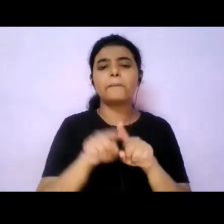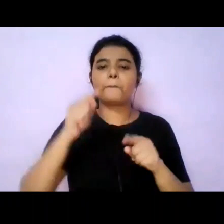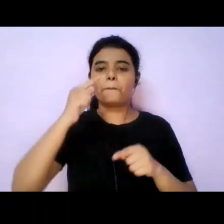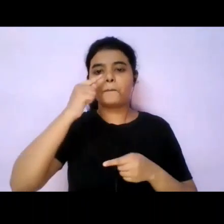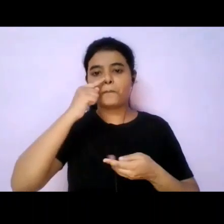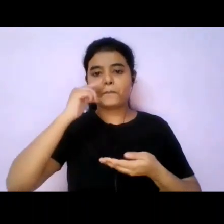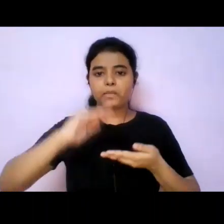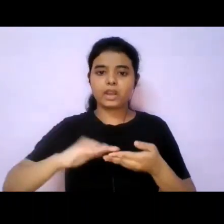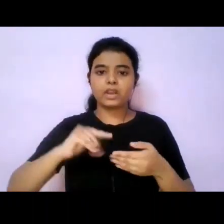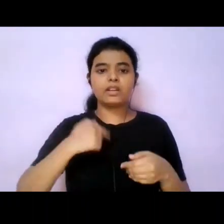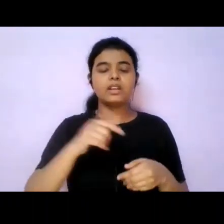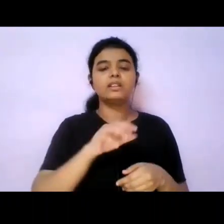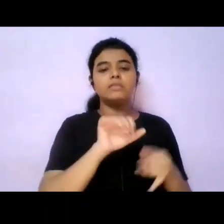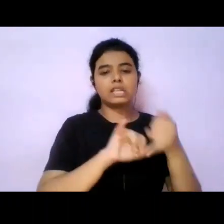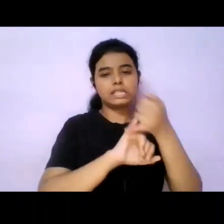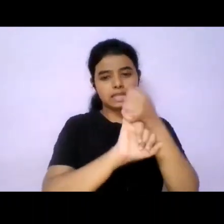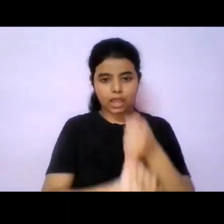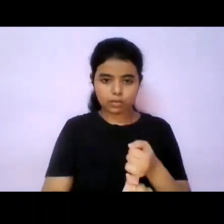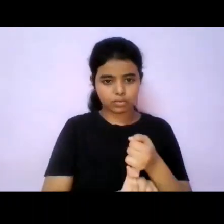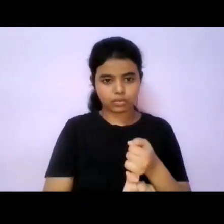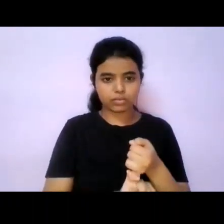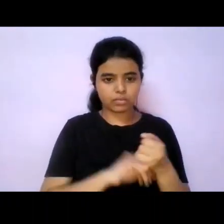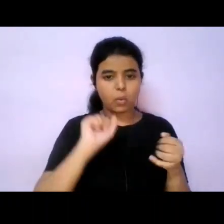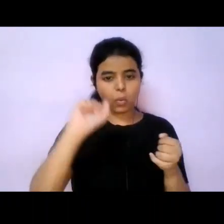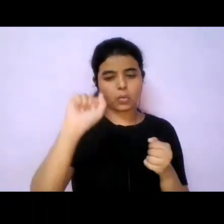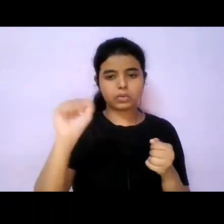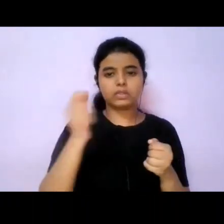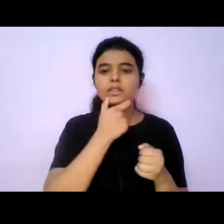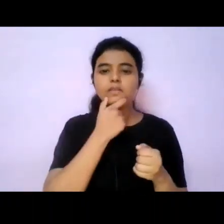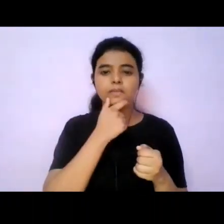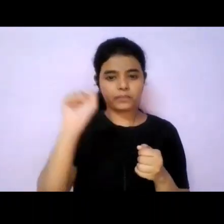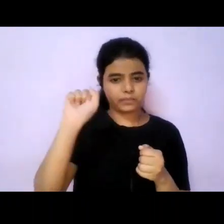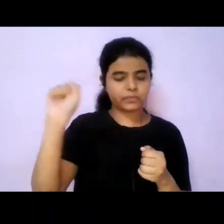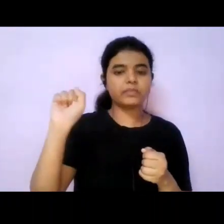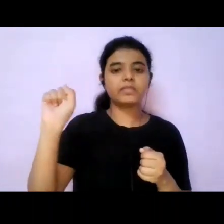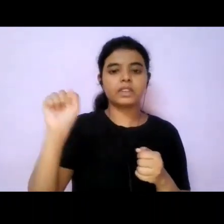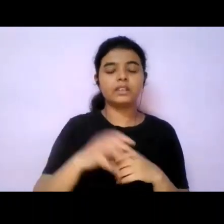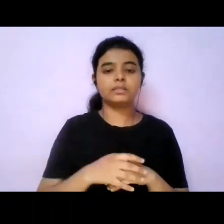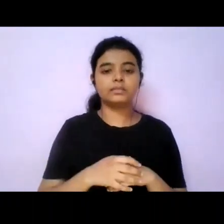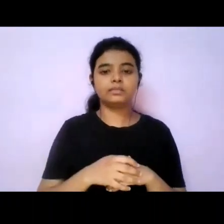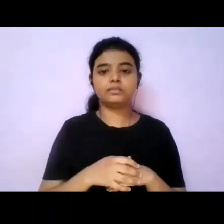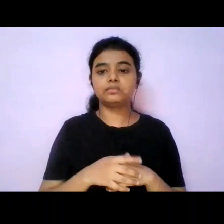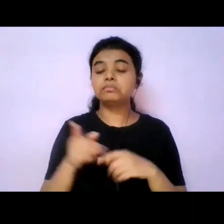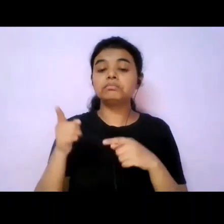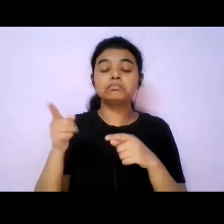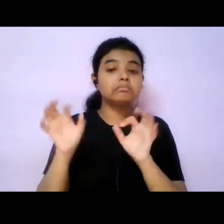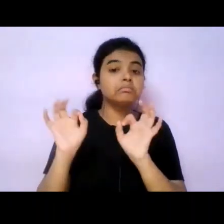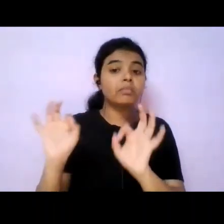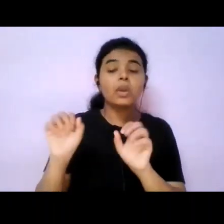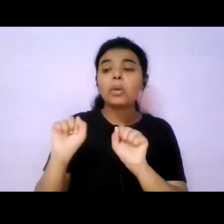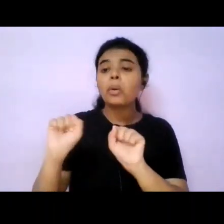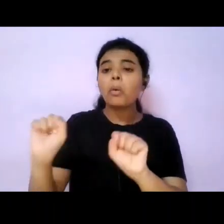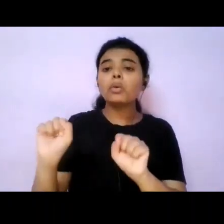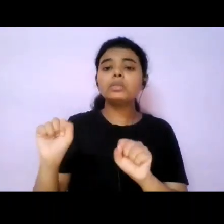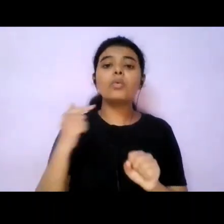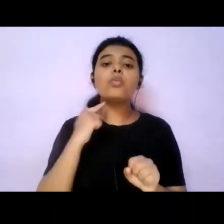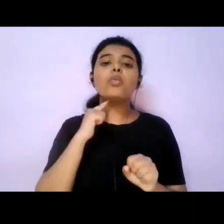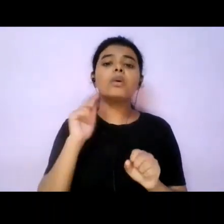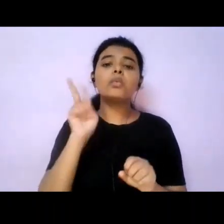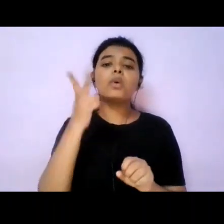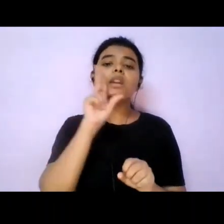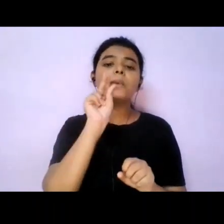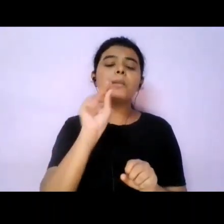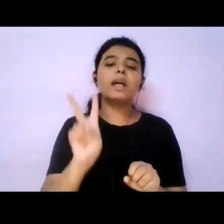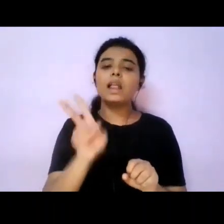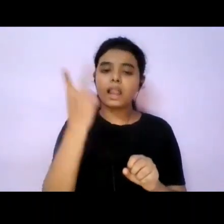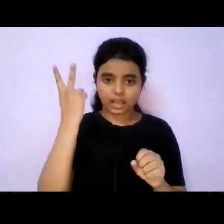is from South Wales, the country next to England. She has a very distinct and strong accent. And